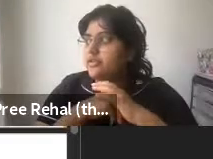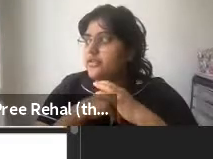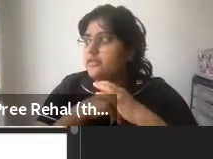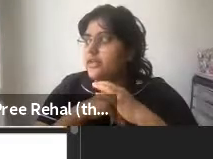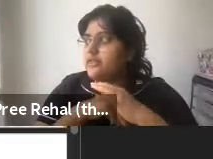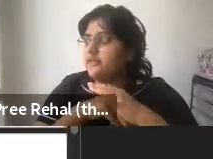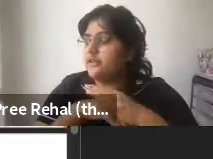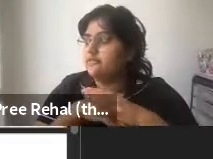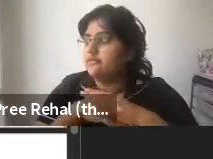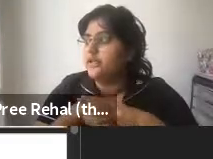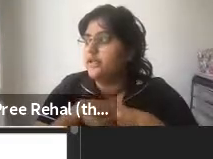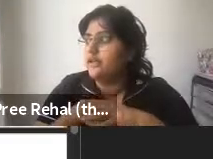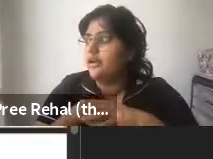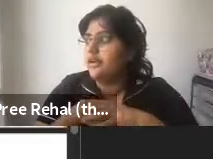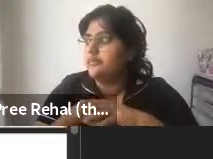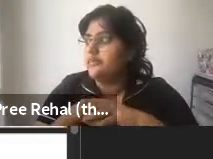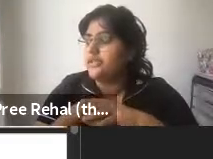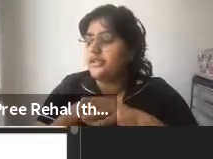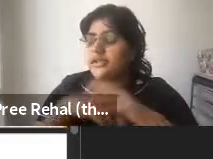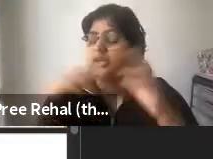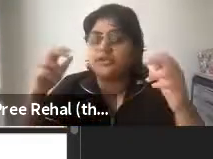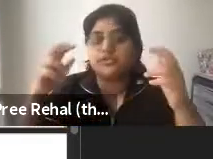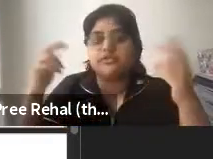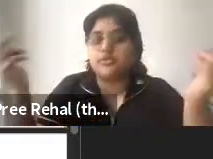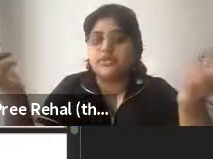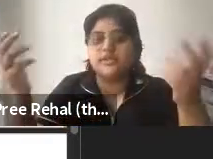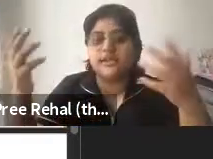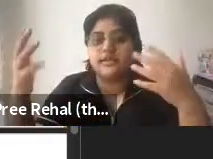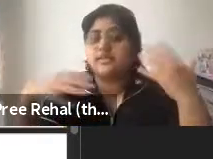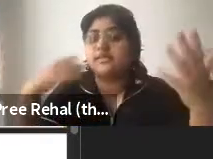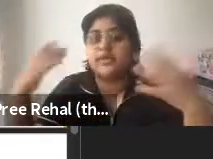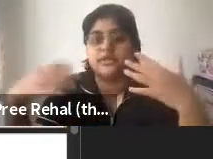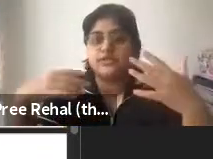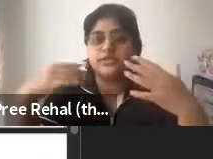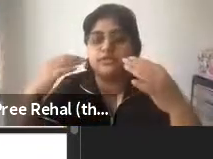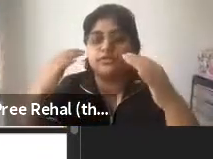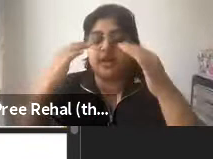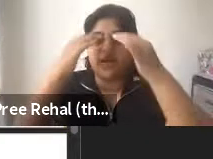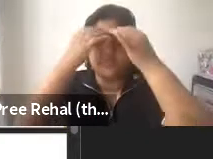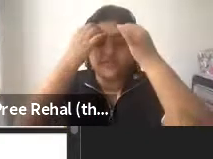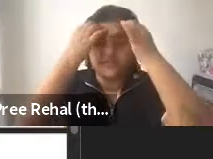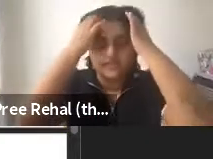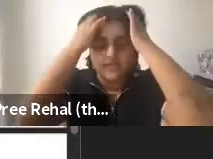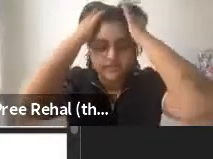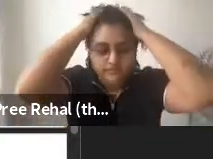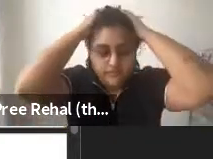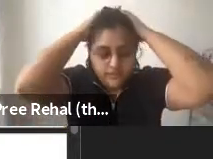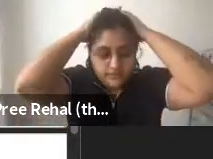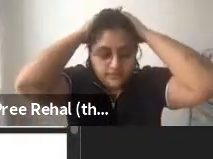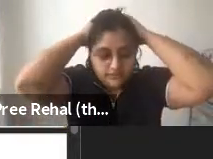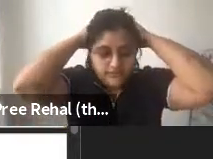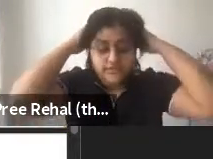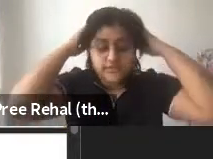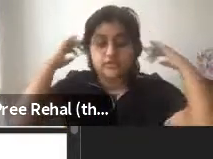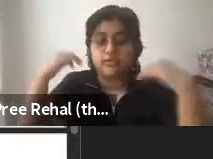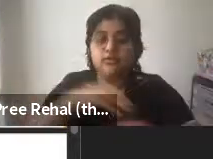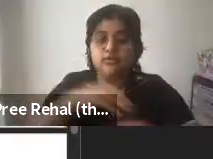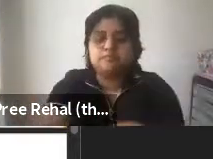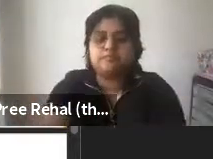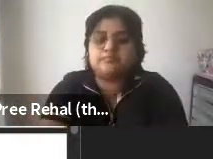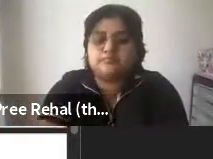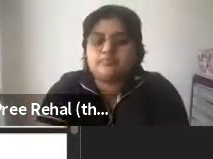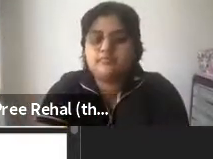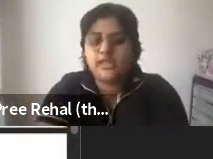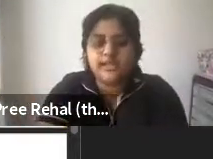very much living a life of things that I had to do or things that I was expected to do in this kind of very adult